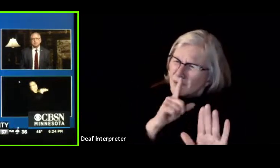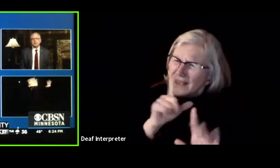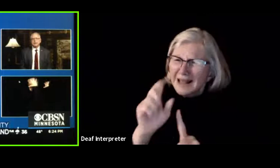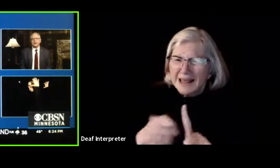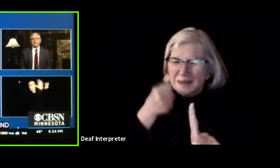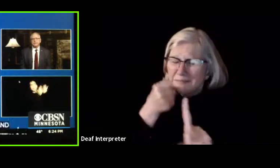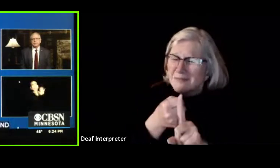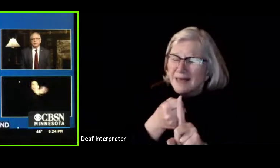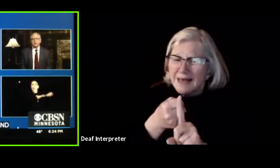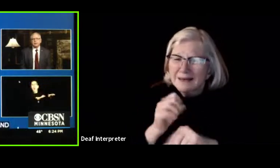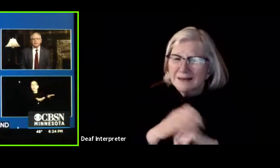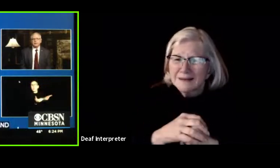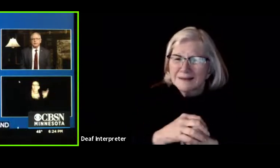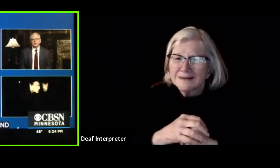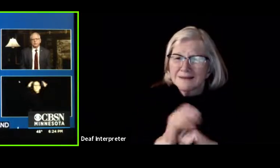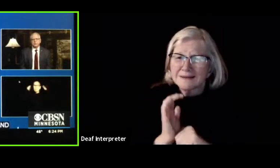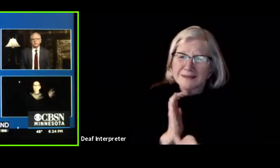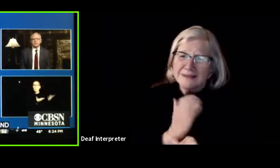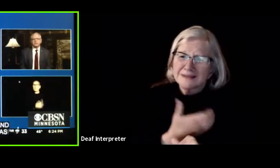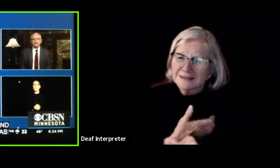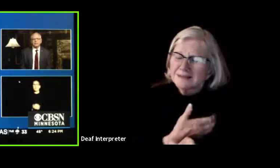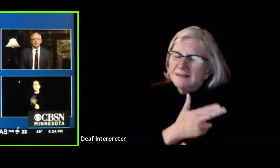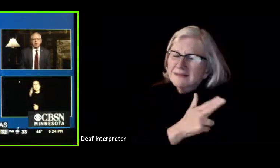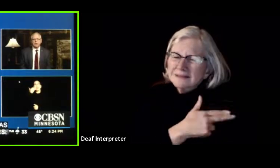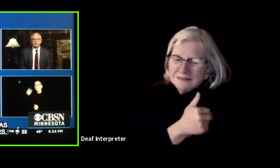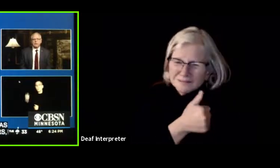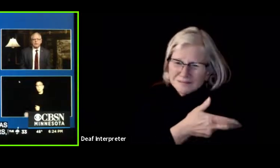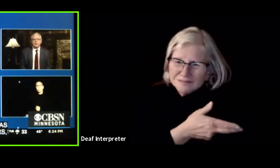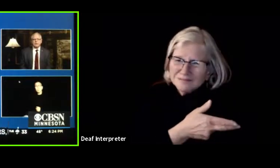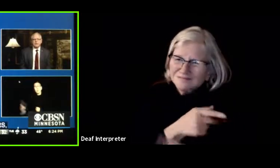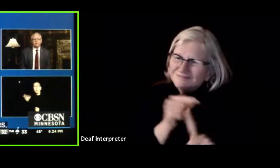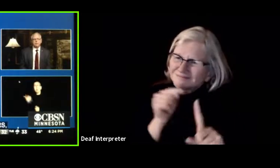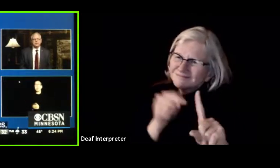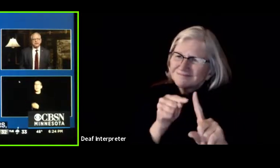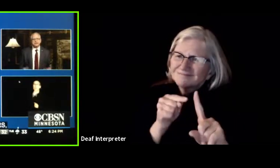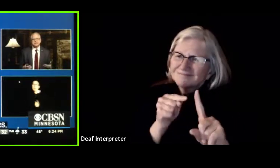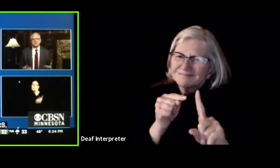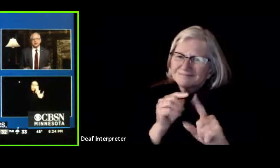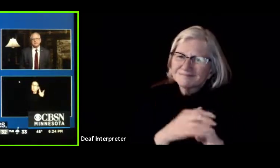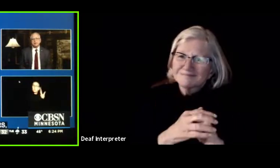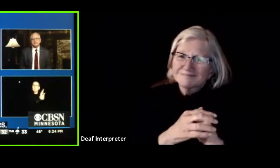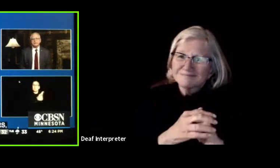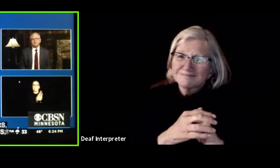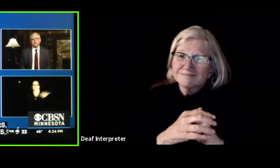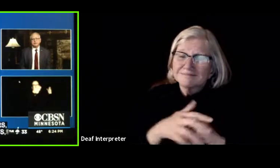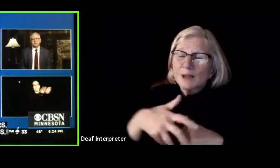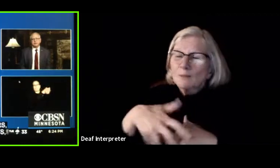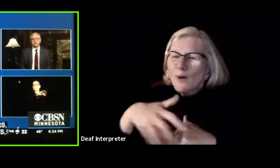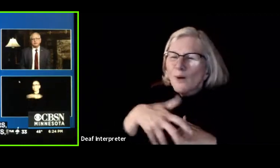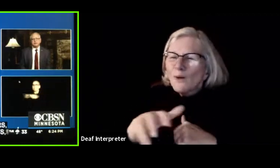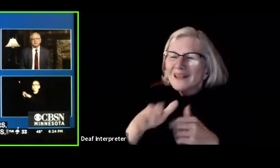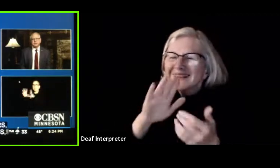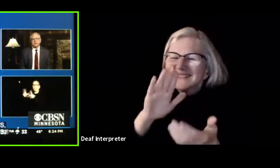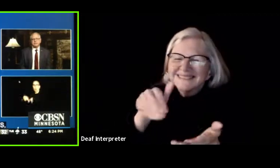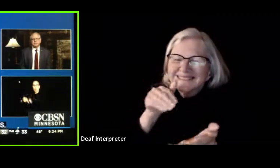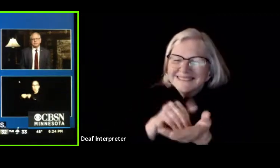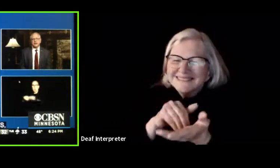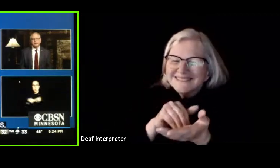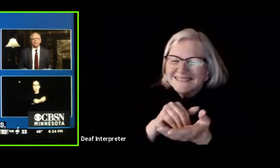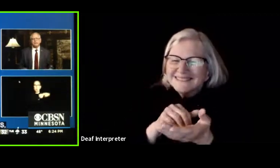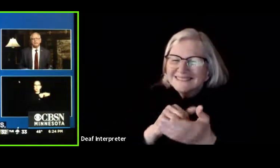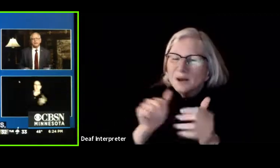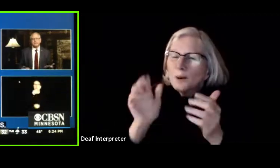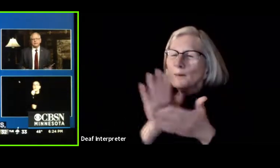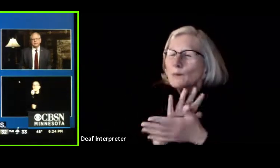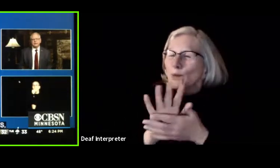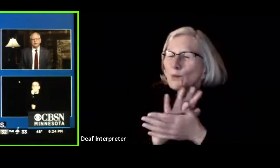like bowling alleys and bingo halls and theaters will need to take a pause. Receptions, private parties, and other celebrations, the same thing, and